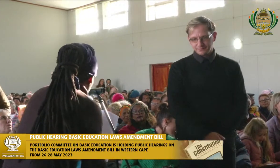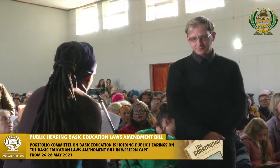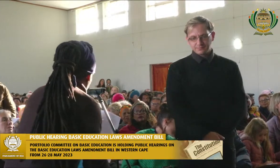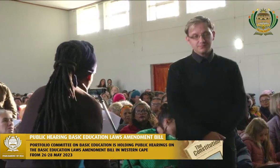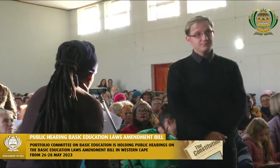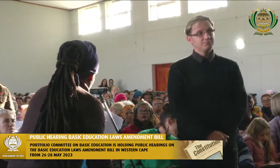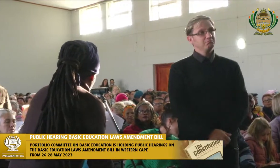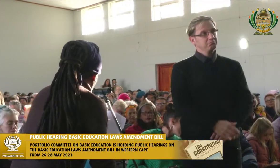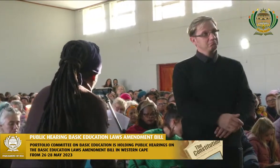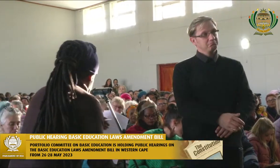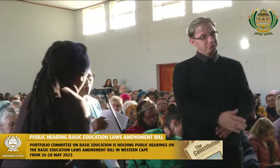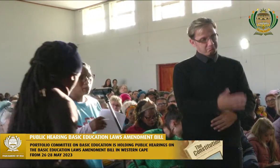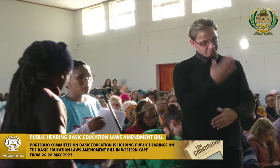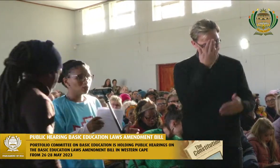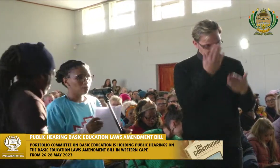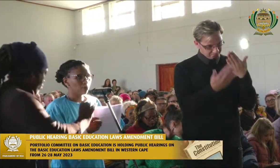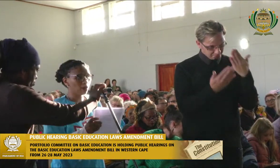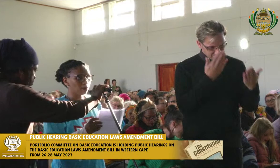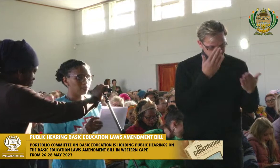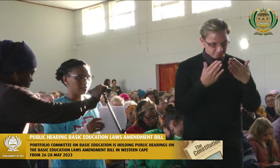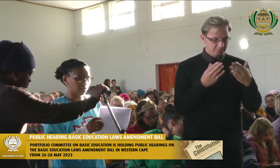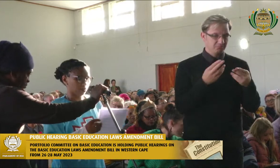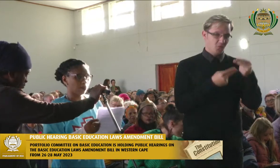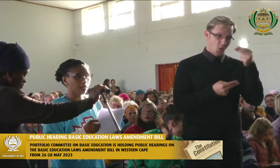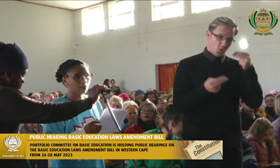Good afternoon, honorable members of the